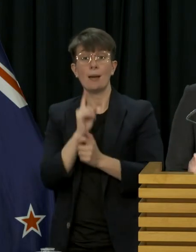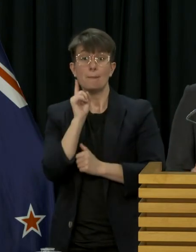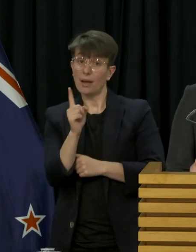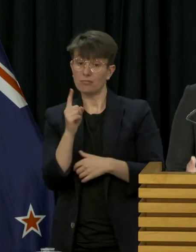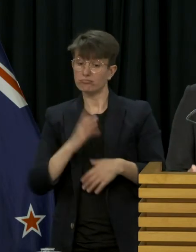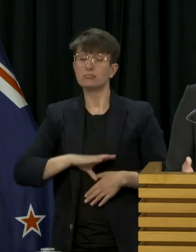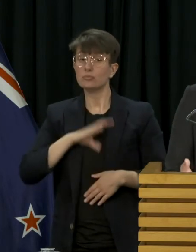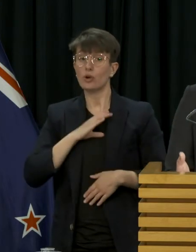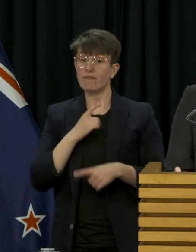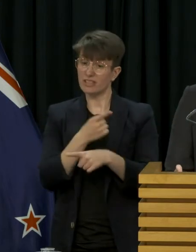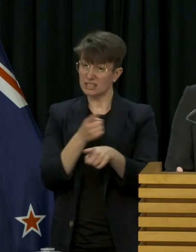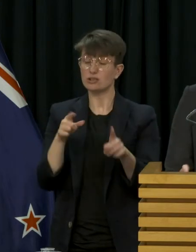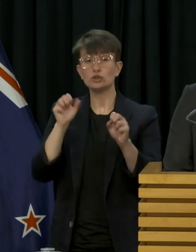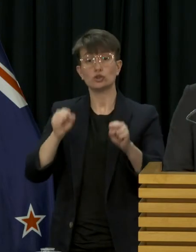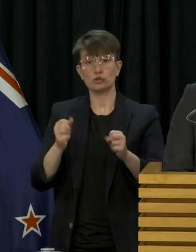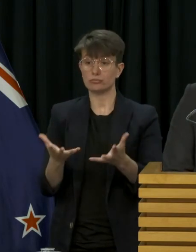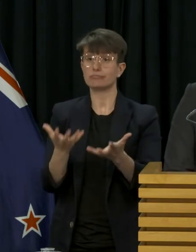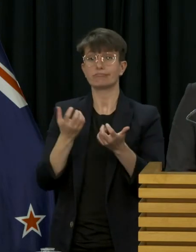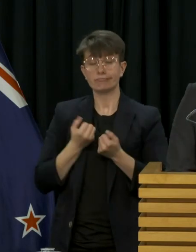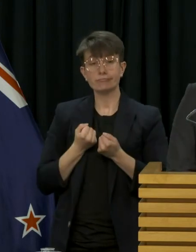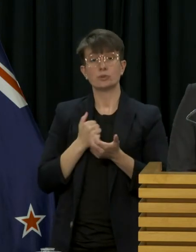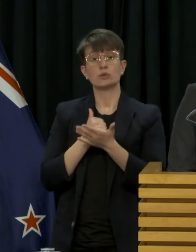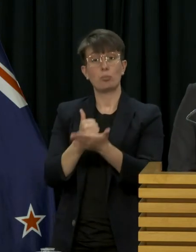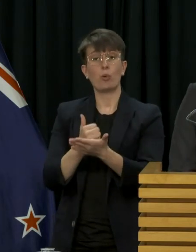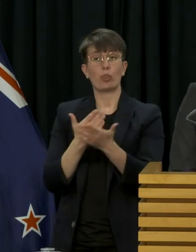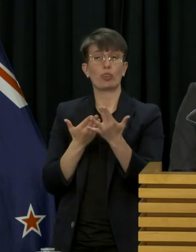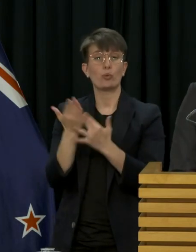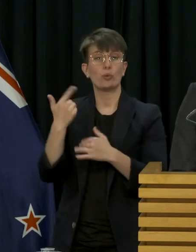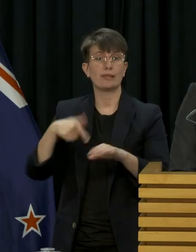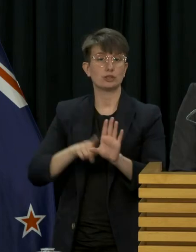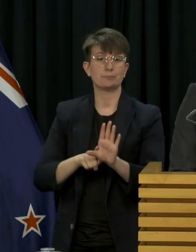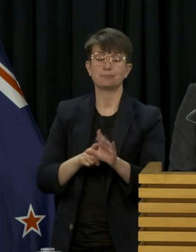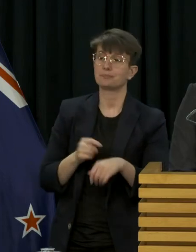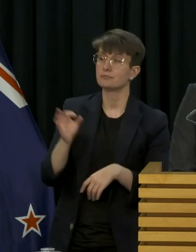have received a good level of support. Get to with